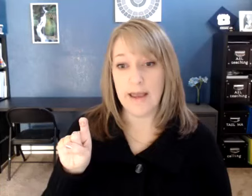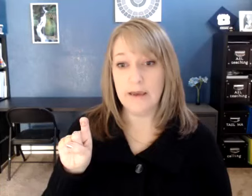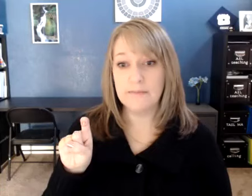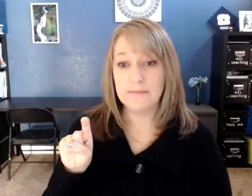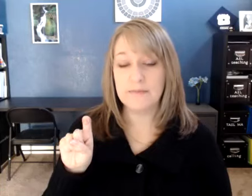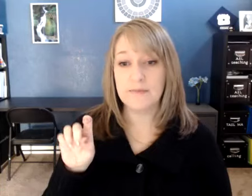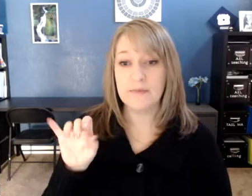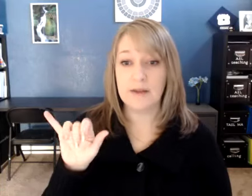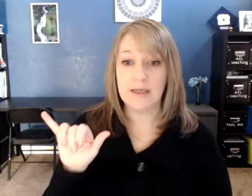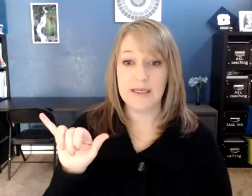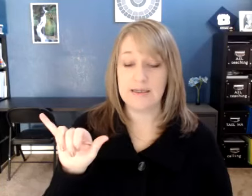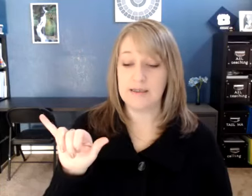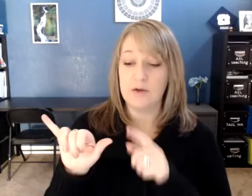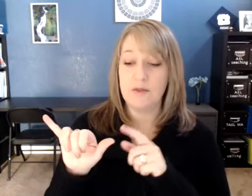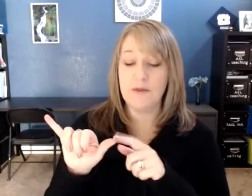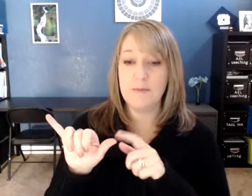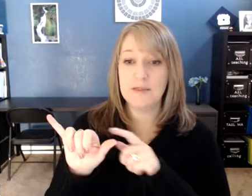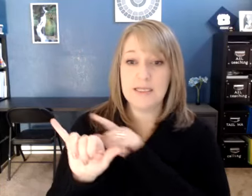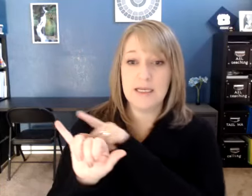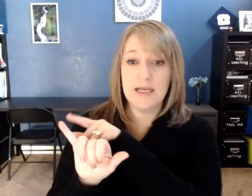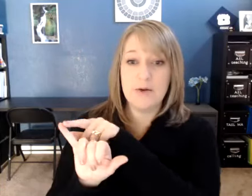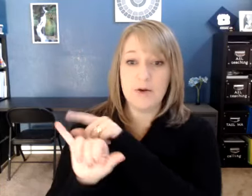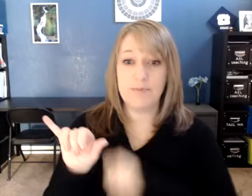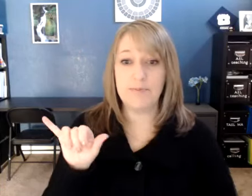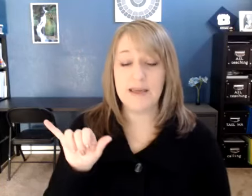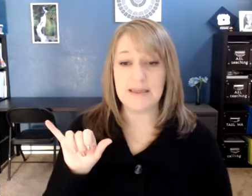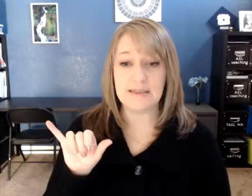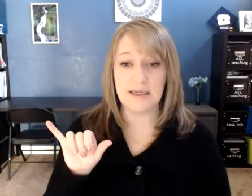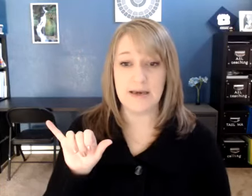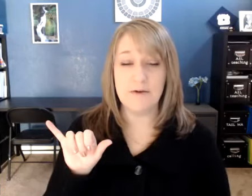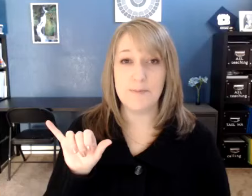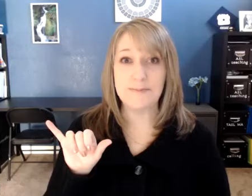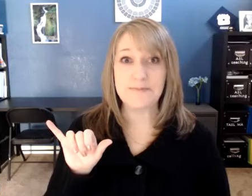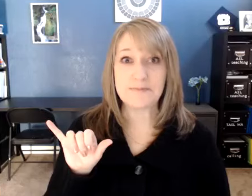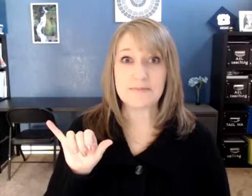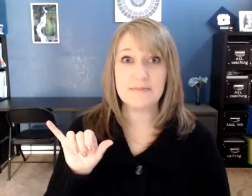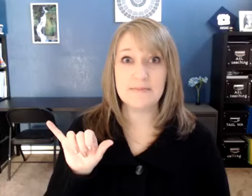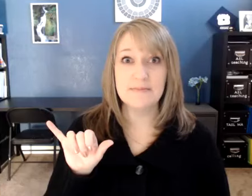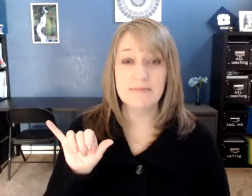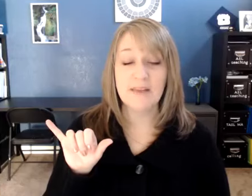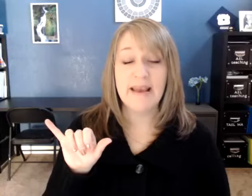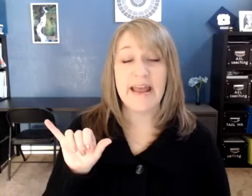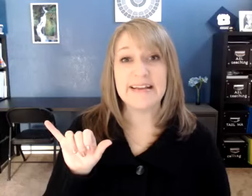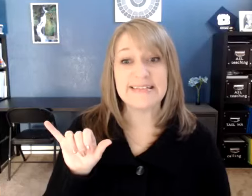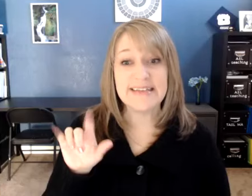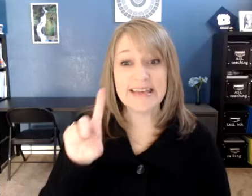Y is your thumb sticking out and your pinky sticking out. And then Z is a